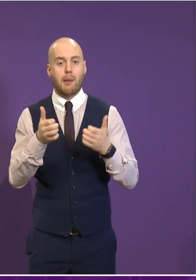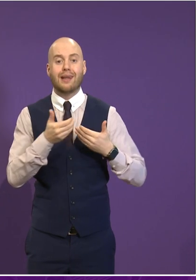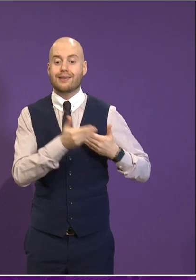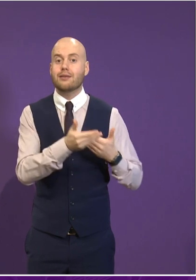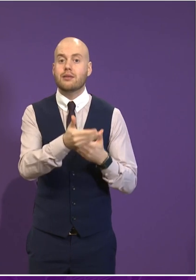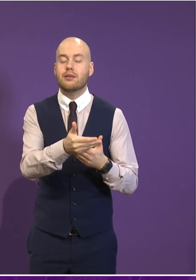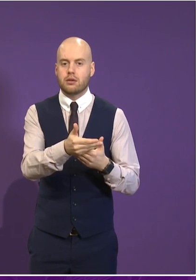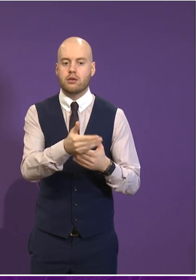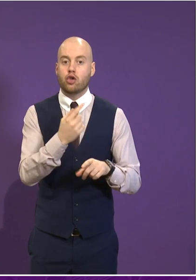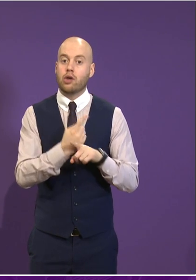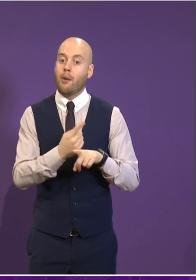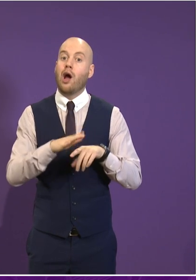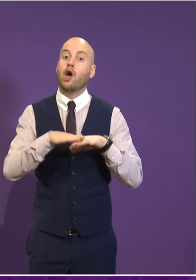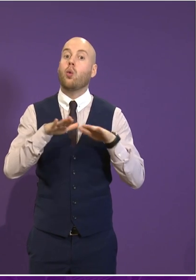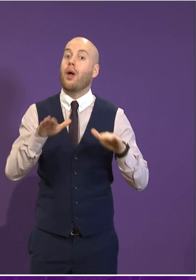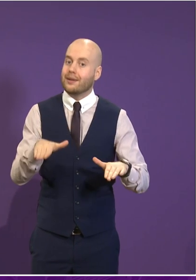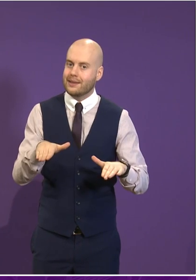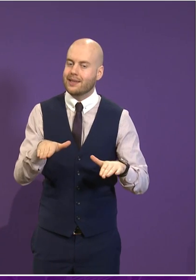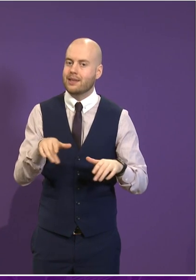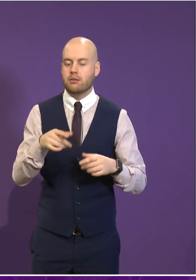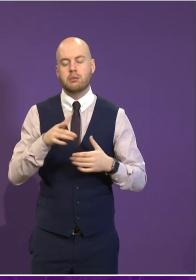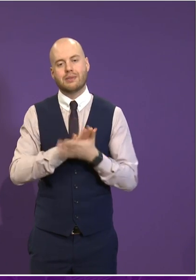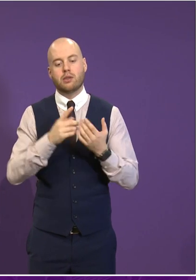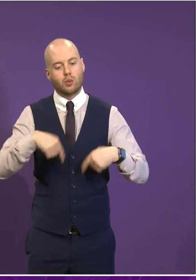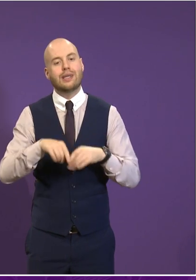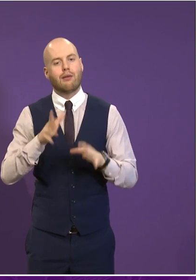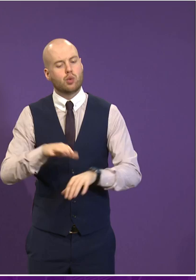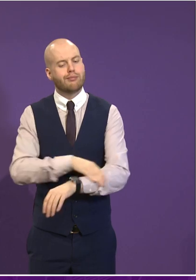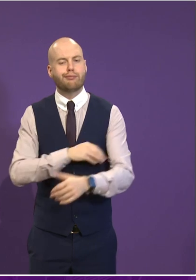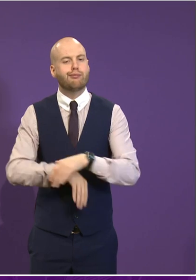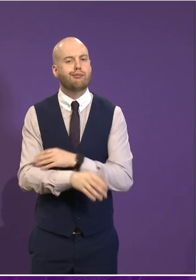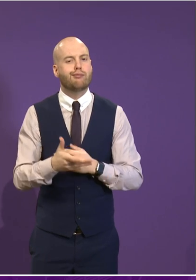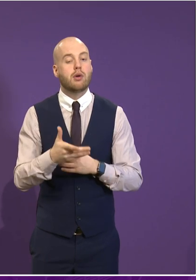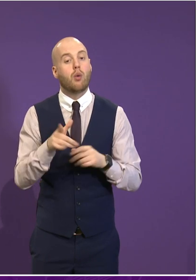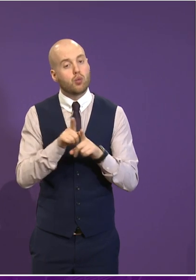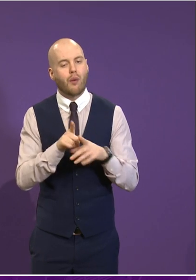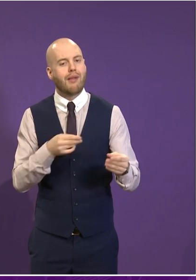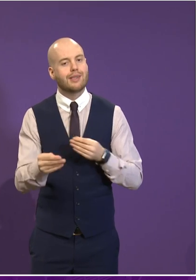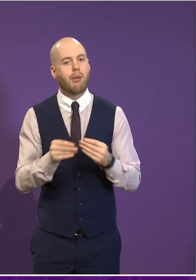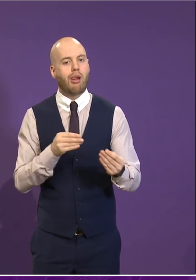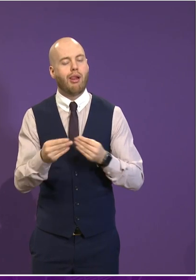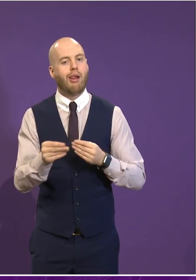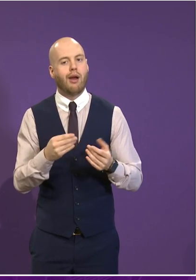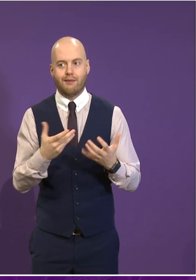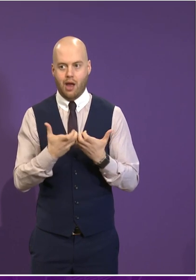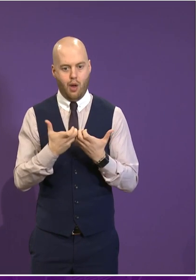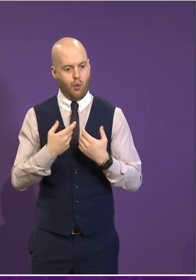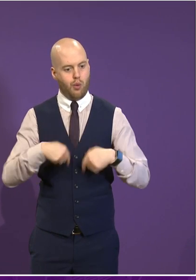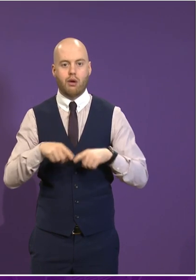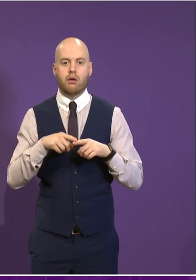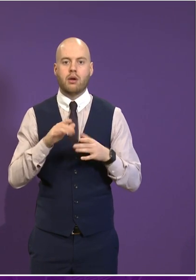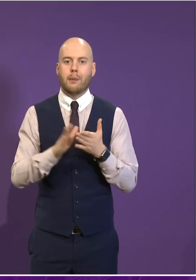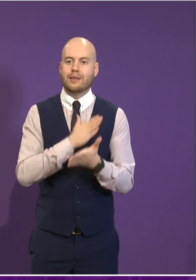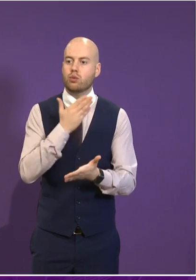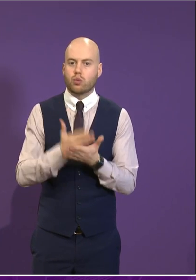general equality duties, we have to be very proactive and actually flexible about how we make